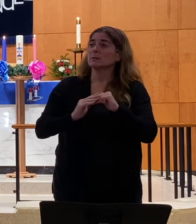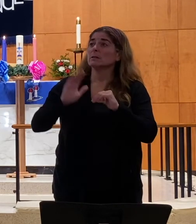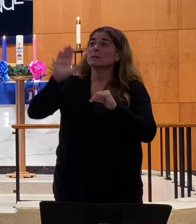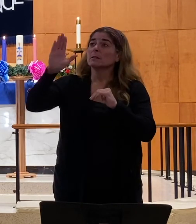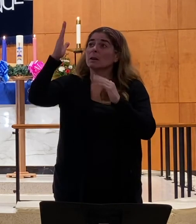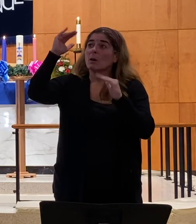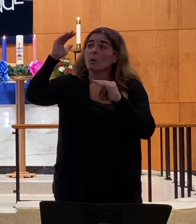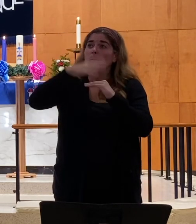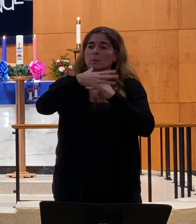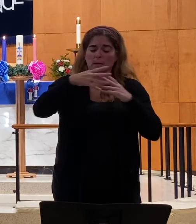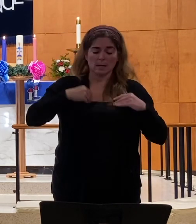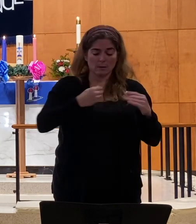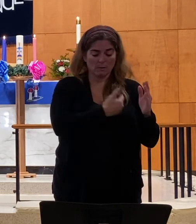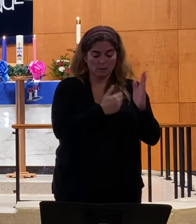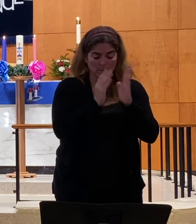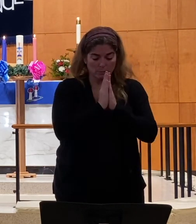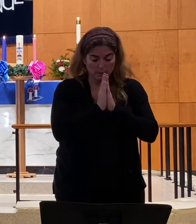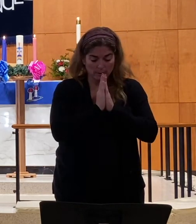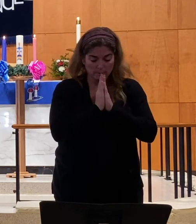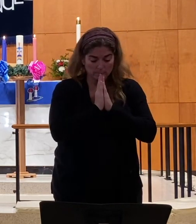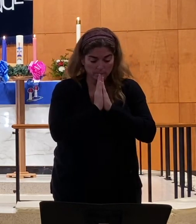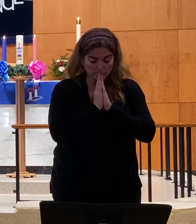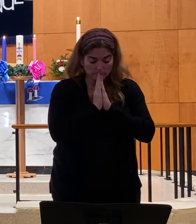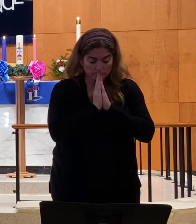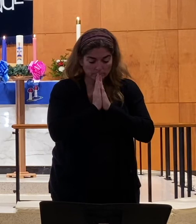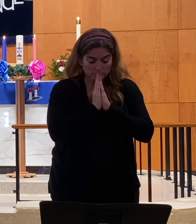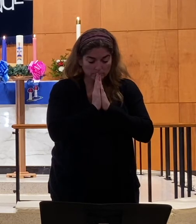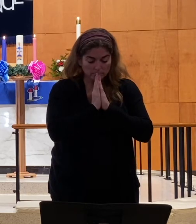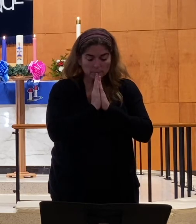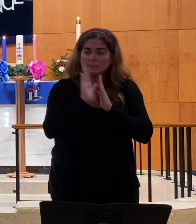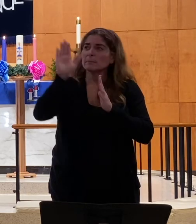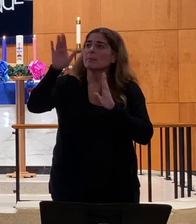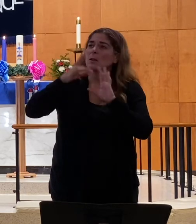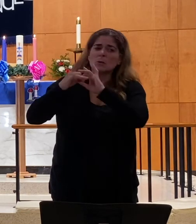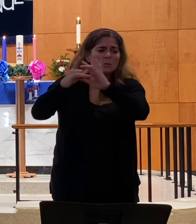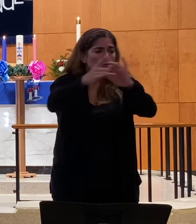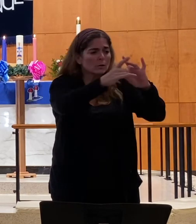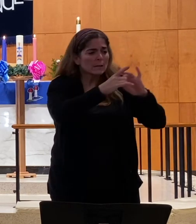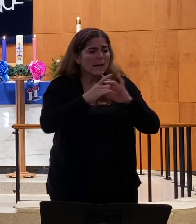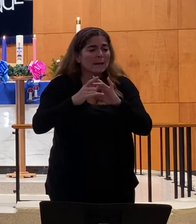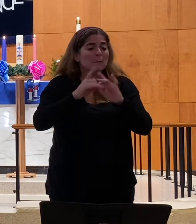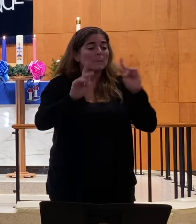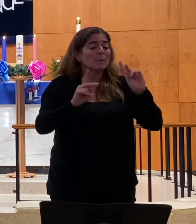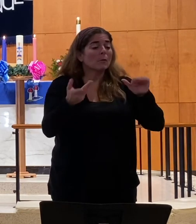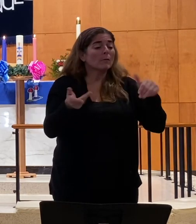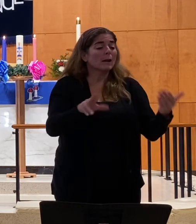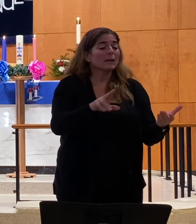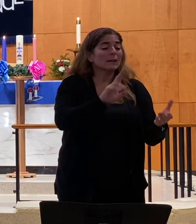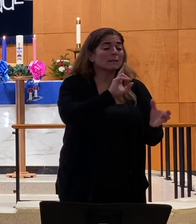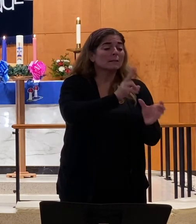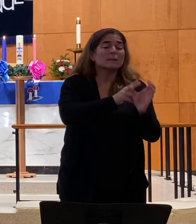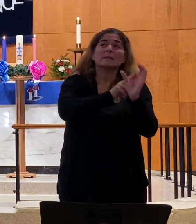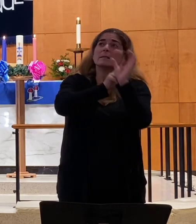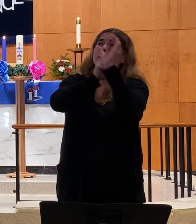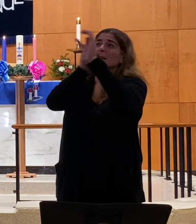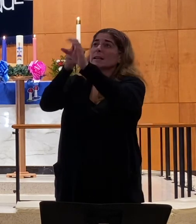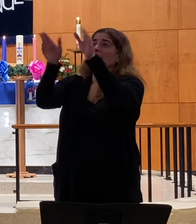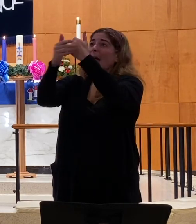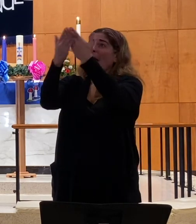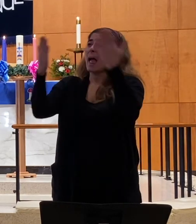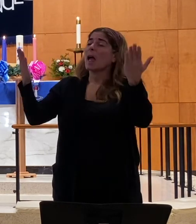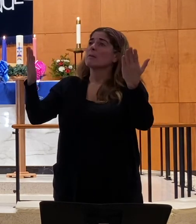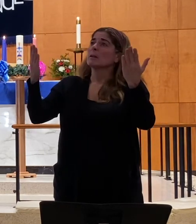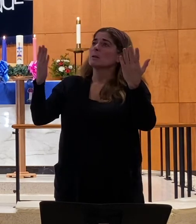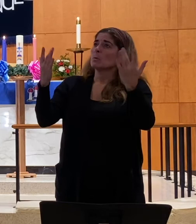of hopefulness, hear our prayer. United with those who have gone before us in the communion of saints,